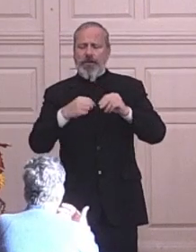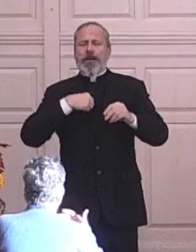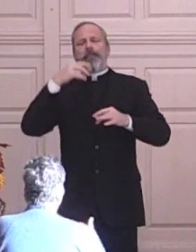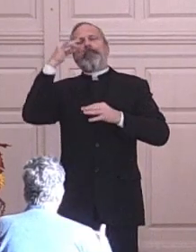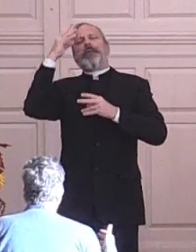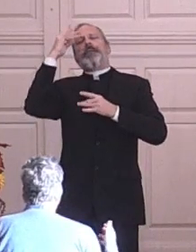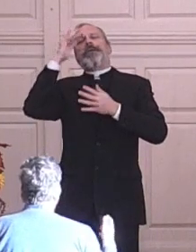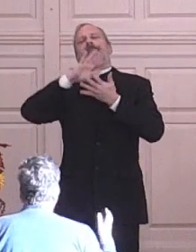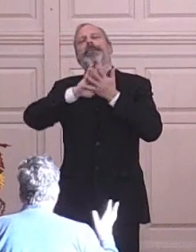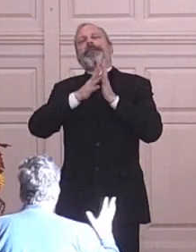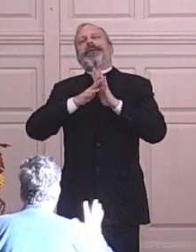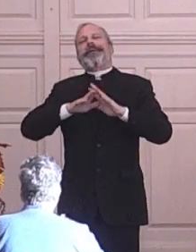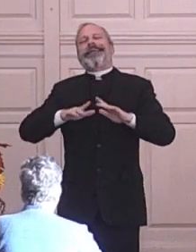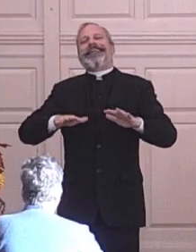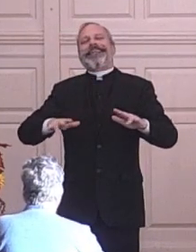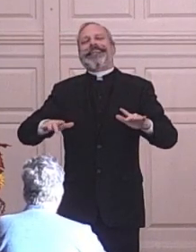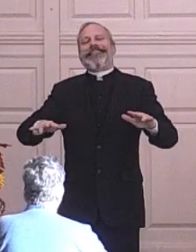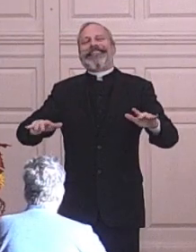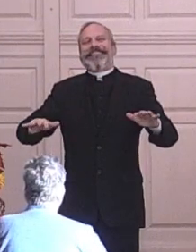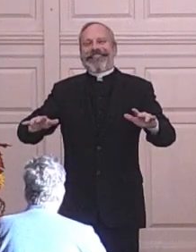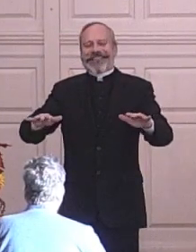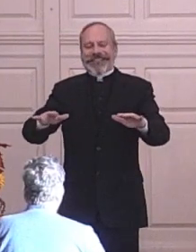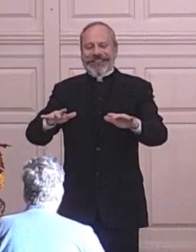peace and not of